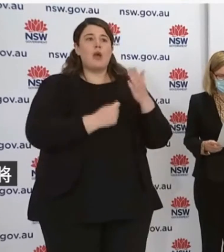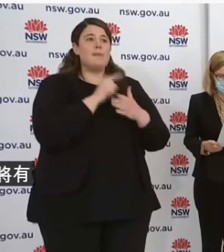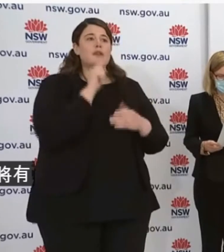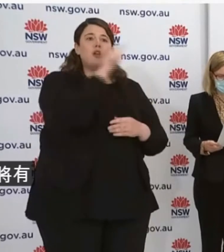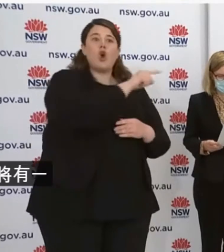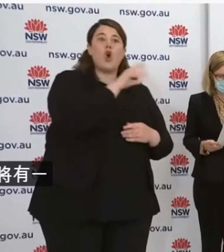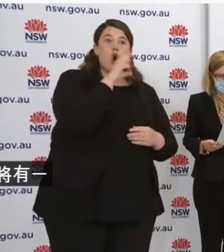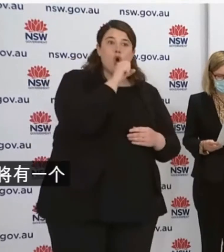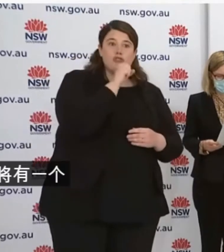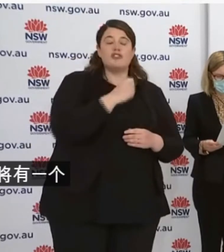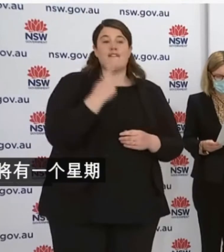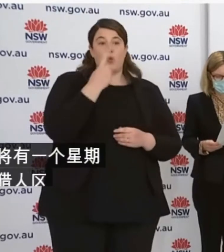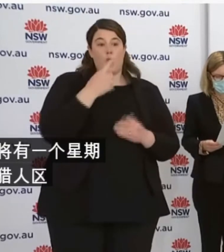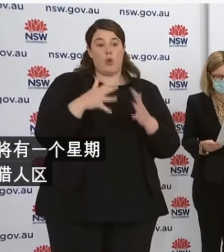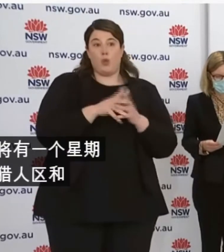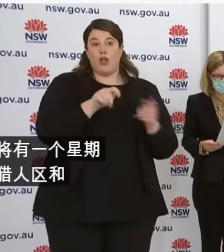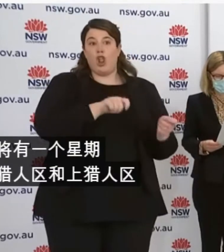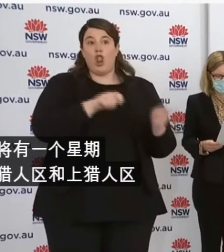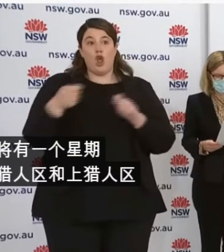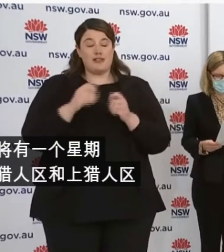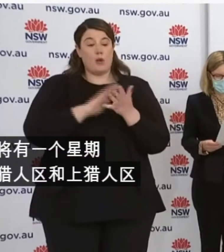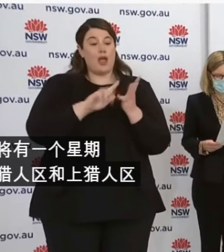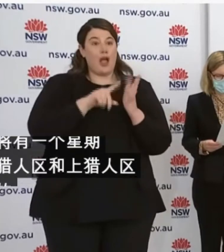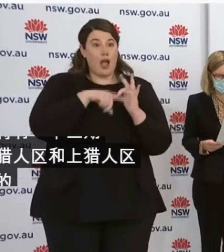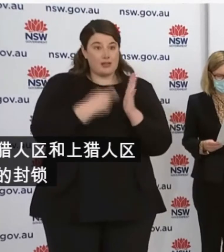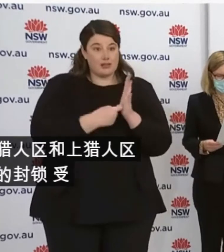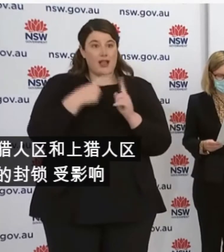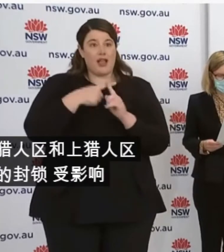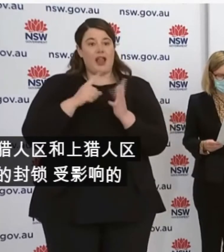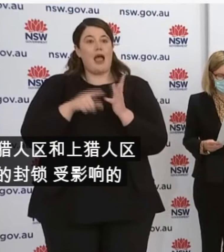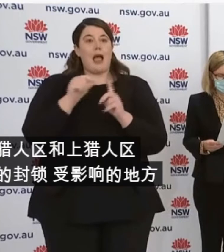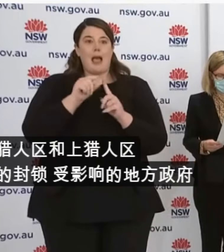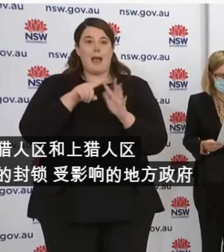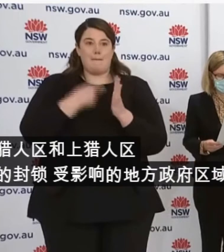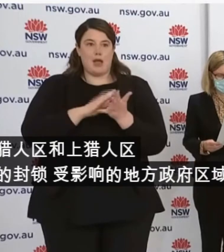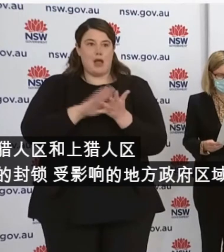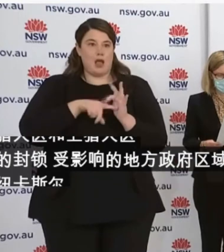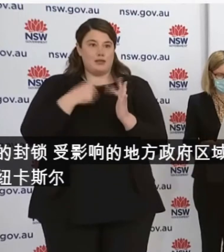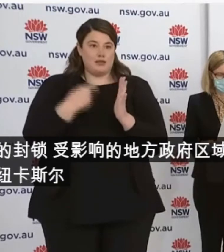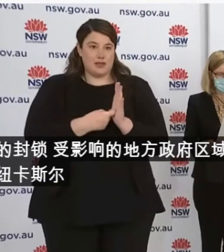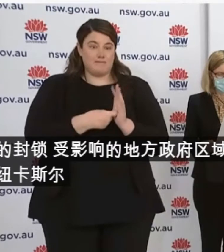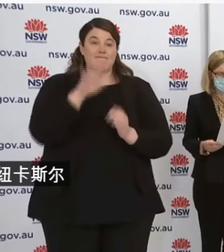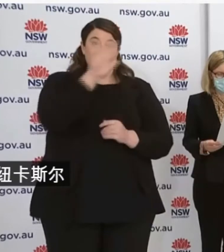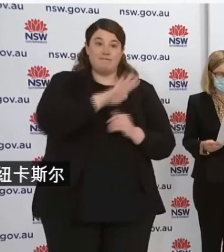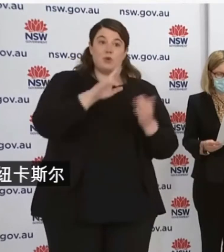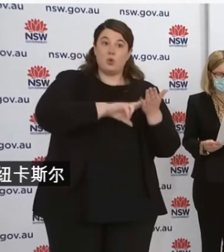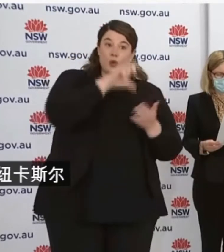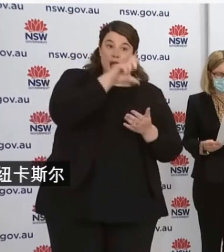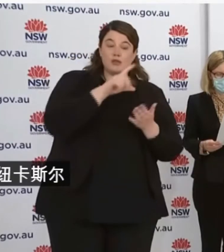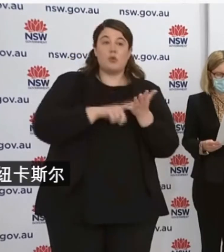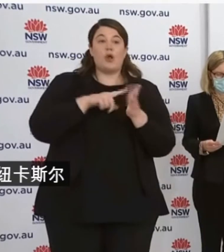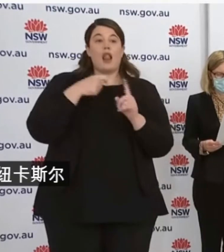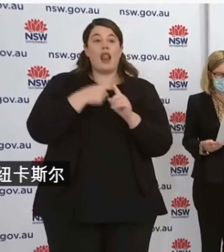there will be a 1-week lockdown in the Hunter and Upper Hunter region. The local government areas impacted are Newcastle, Lake